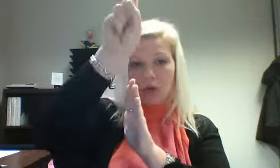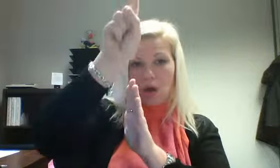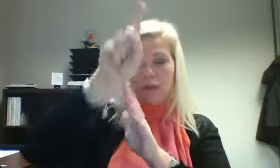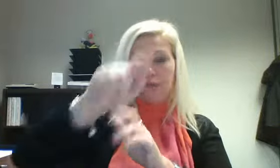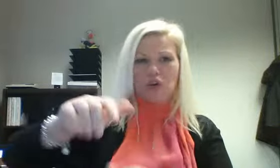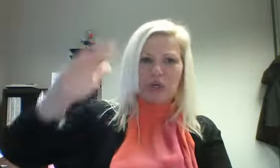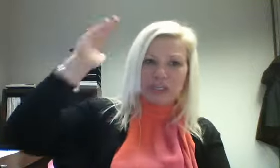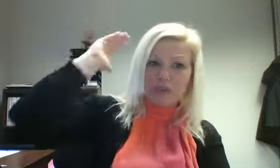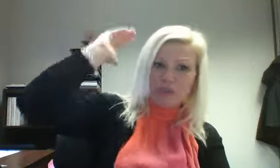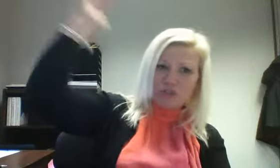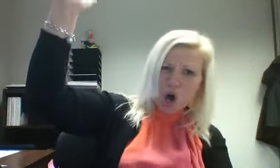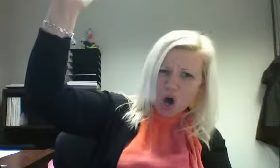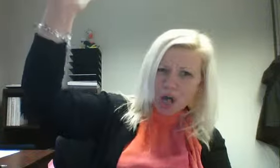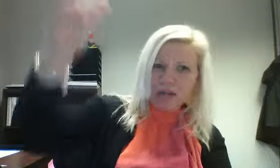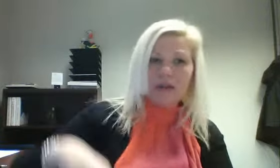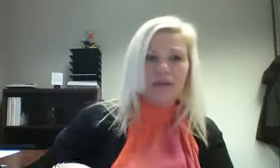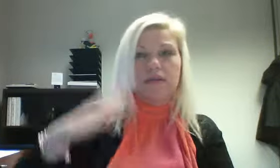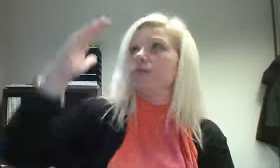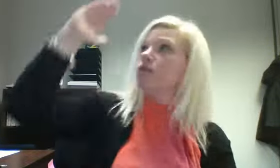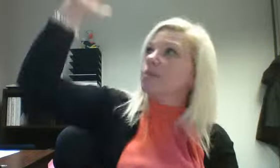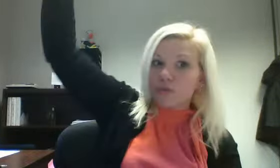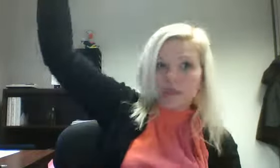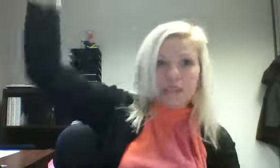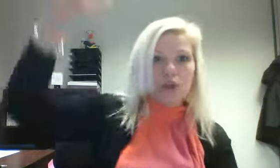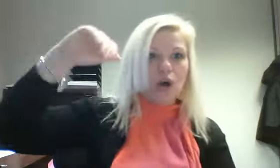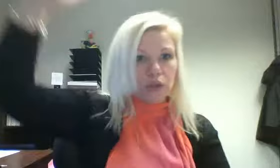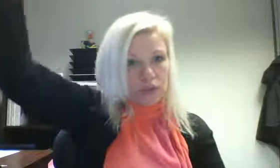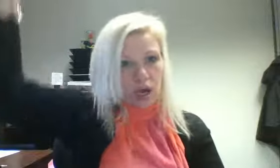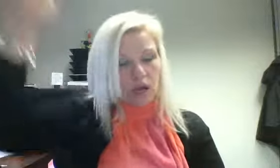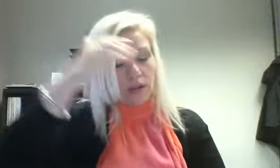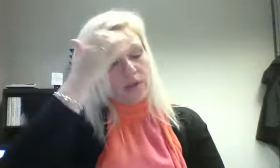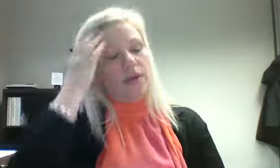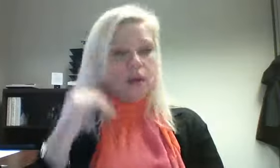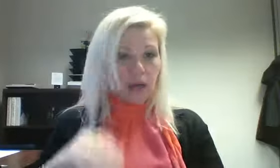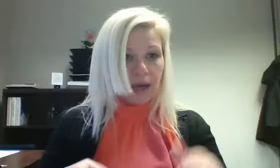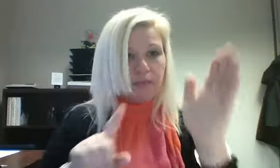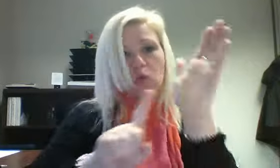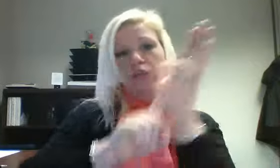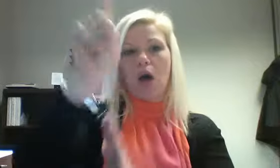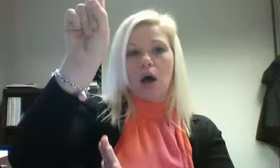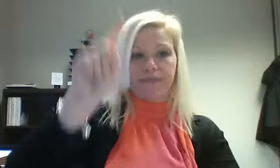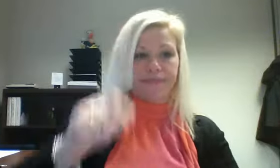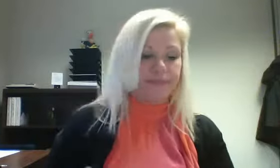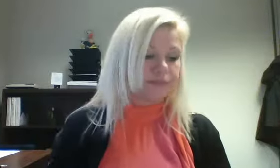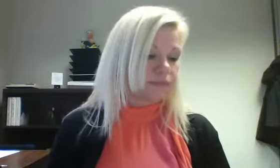tall, or you can do tall. So somebody's really tall, tall, or tall.